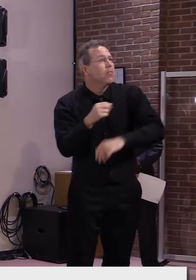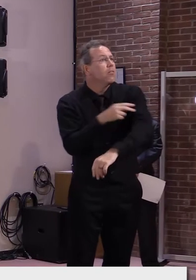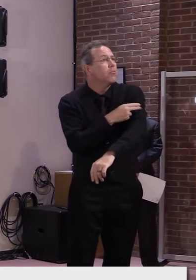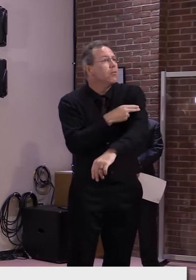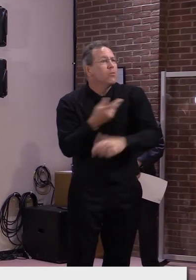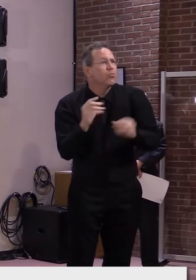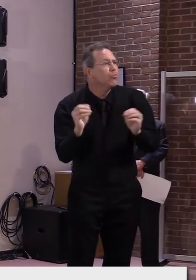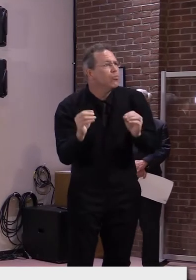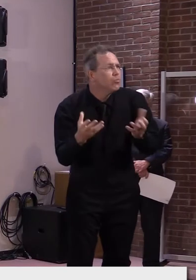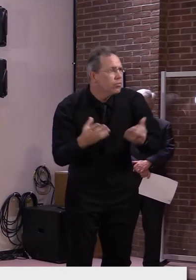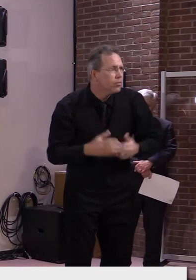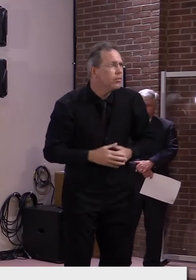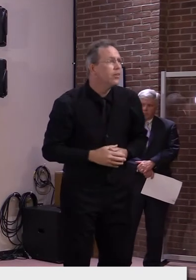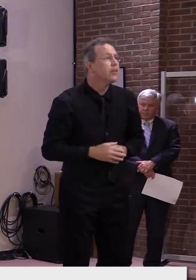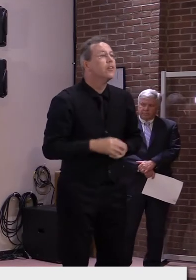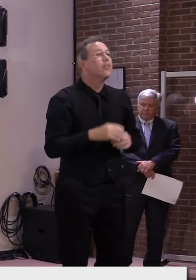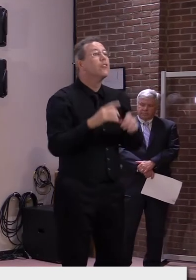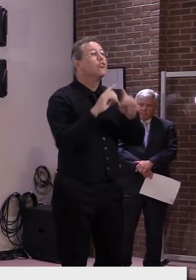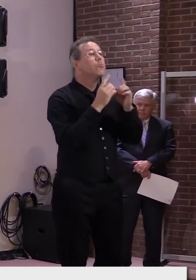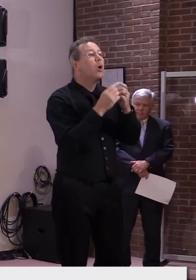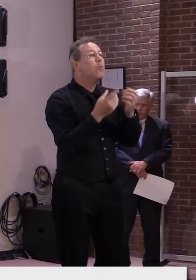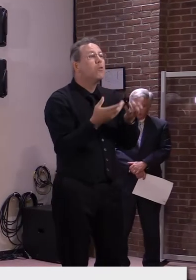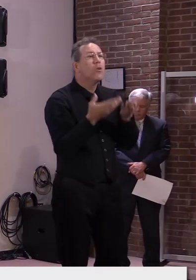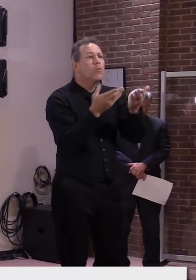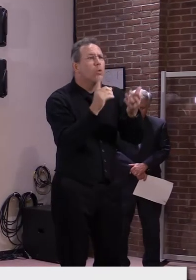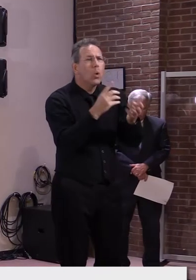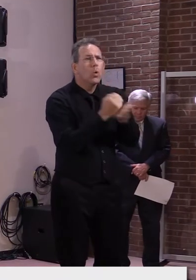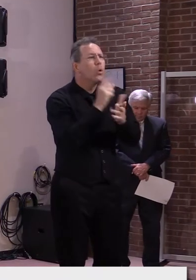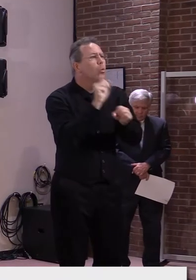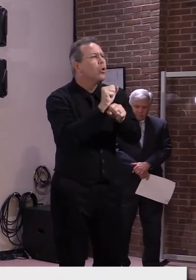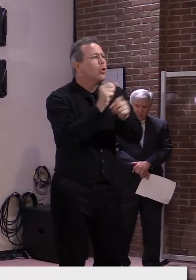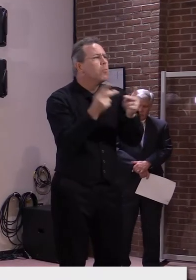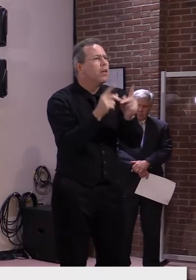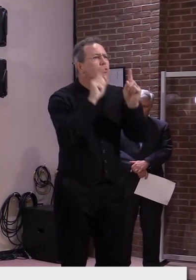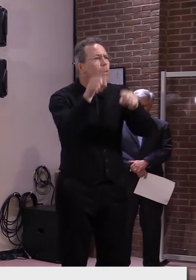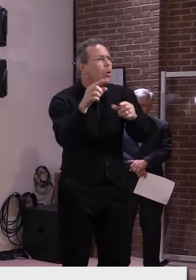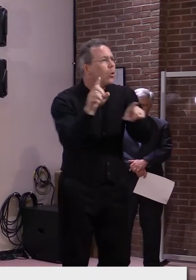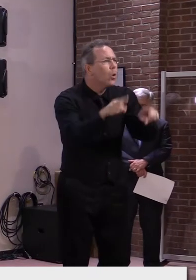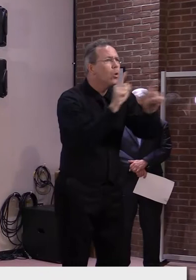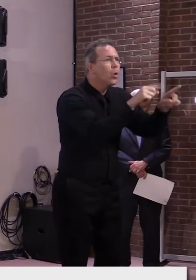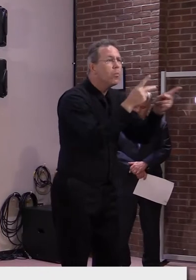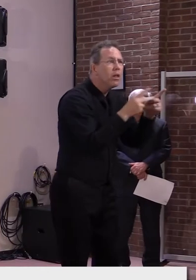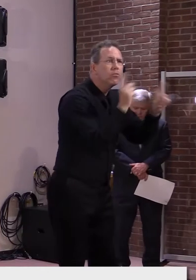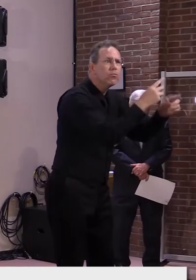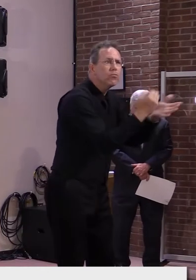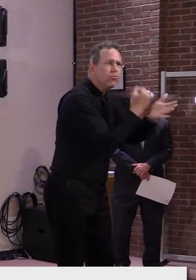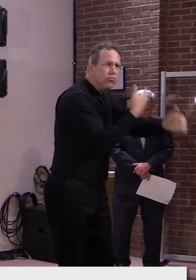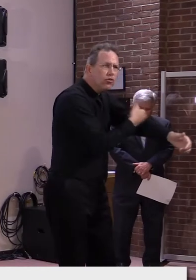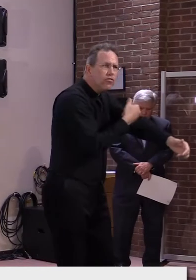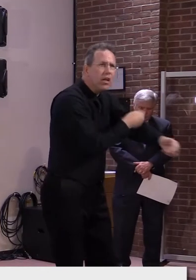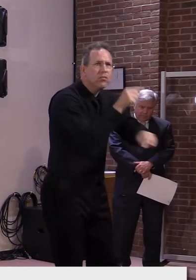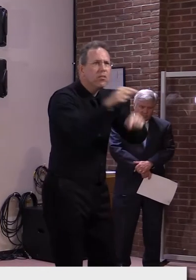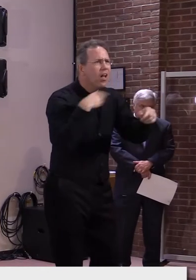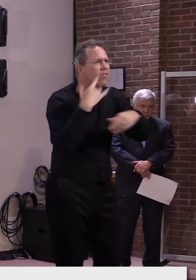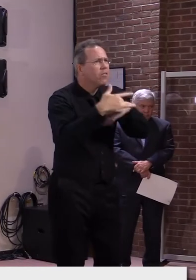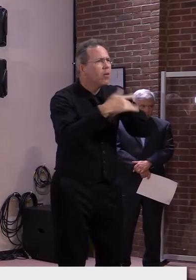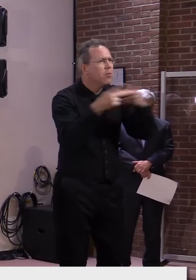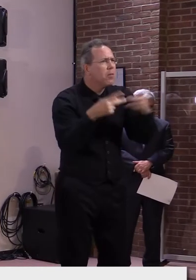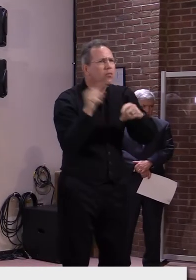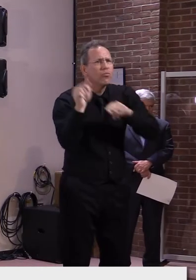to work sites to administer shots. We'll continue to do this work so that access is not a